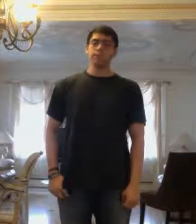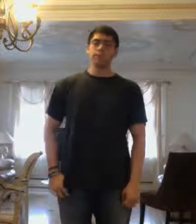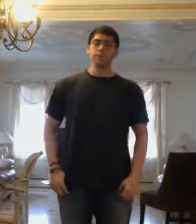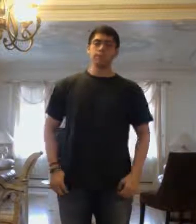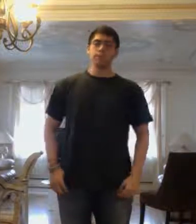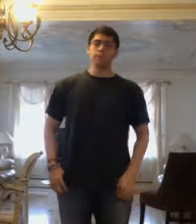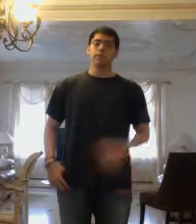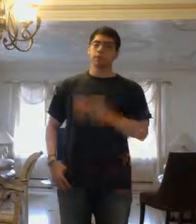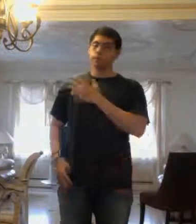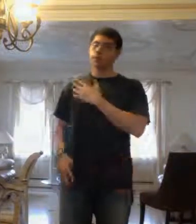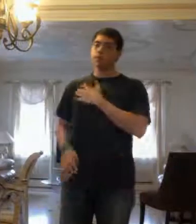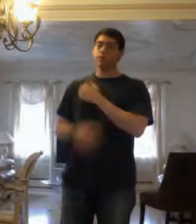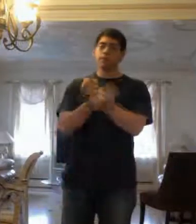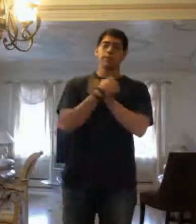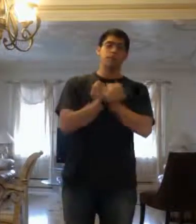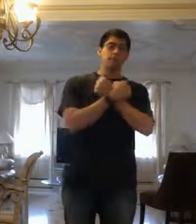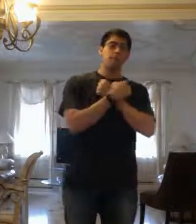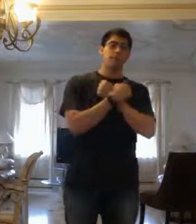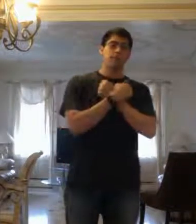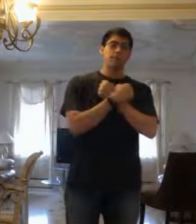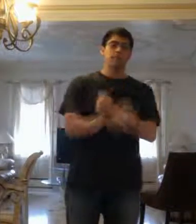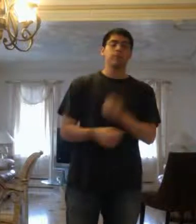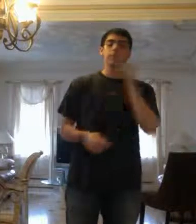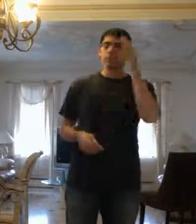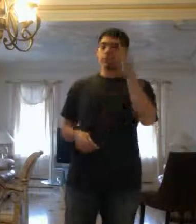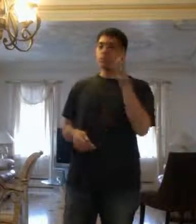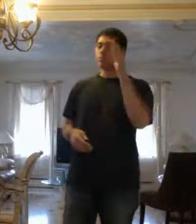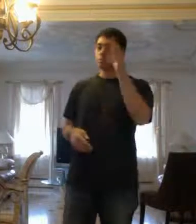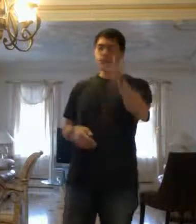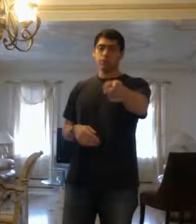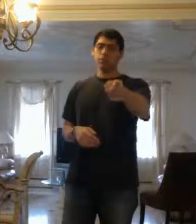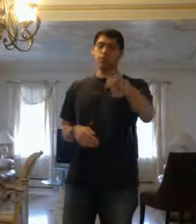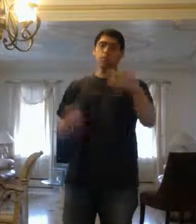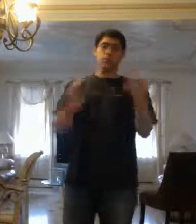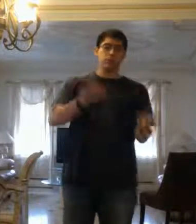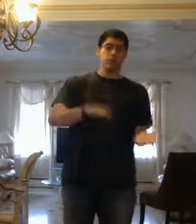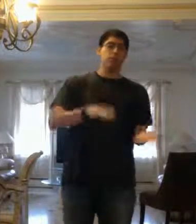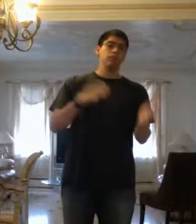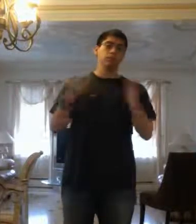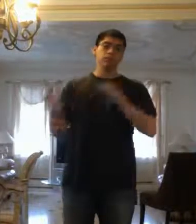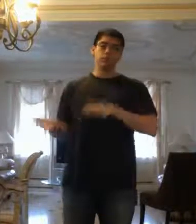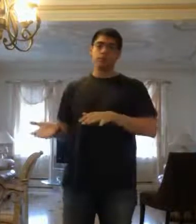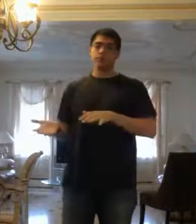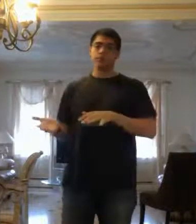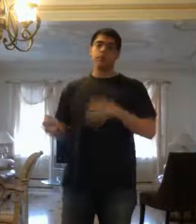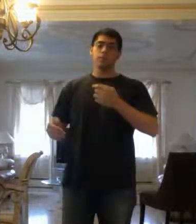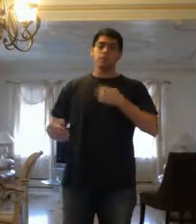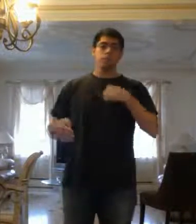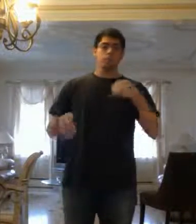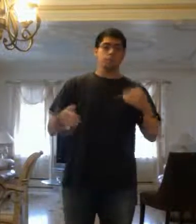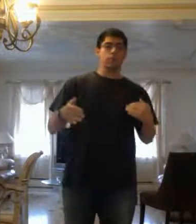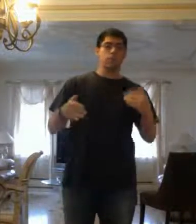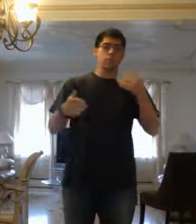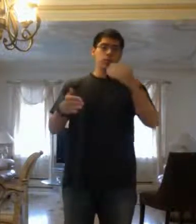Love of Mine Some day you will die But I'll be close